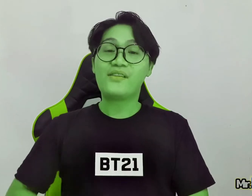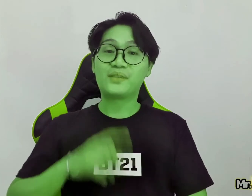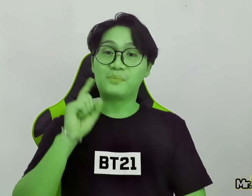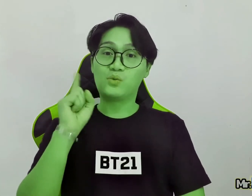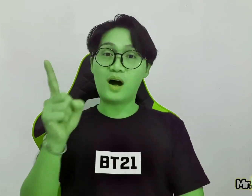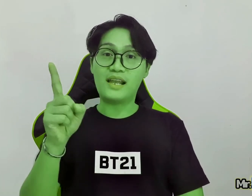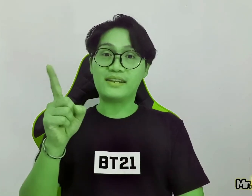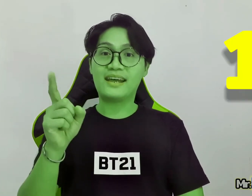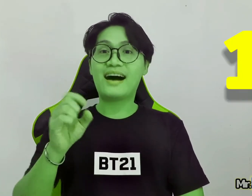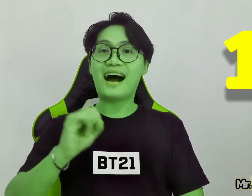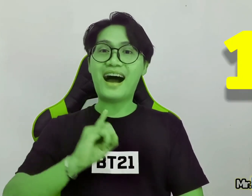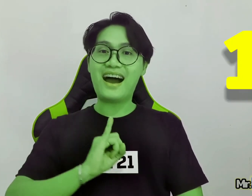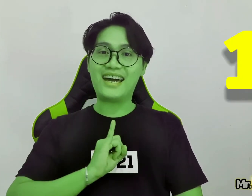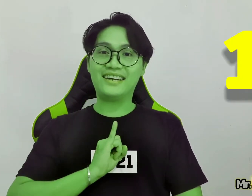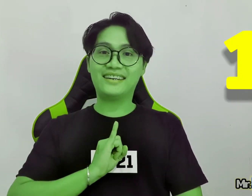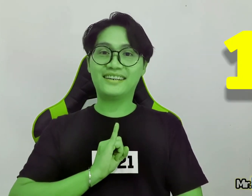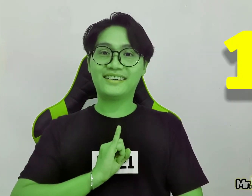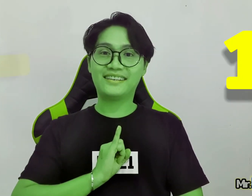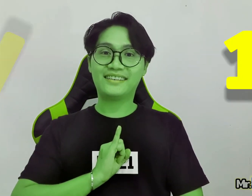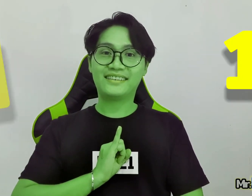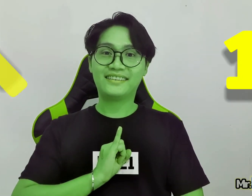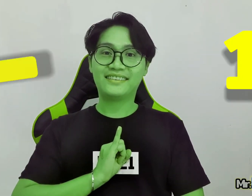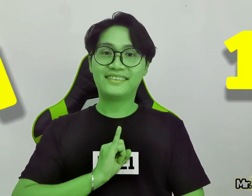Number 1, I.